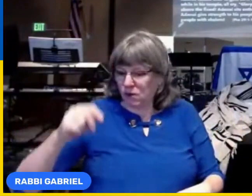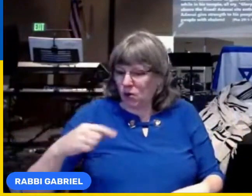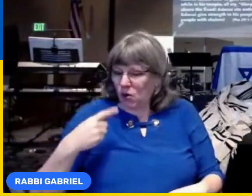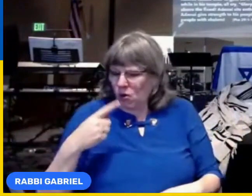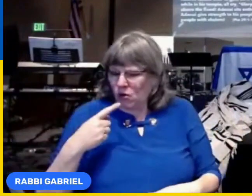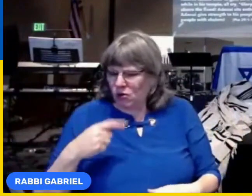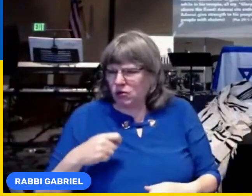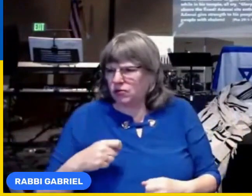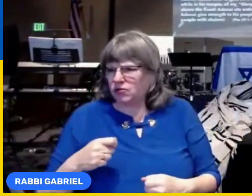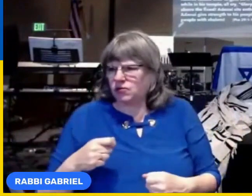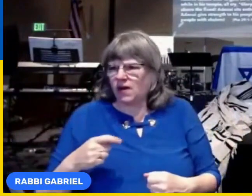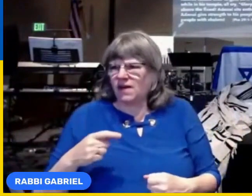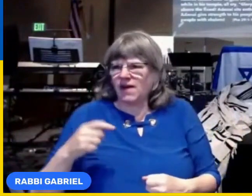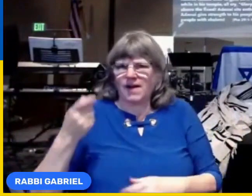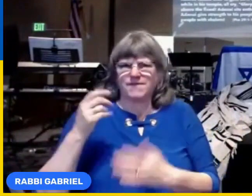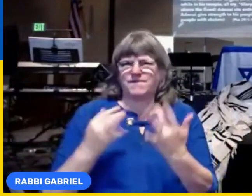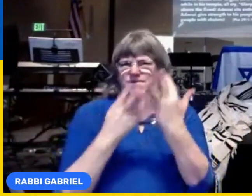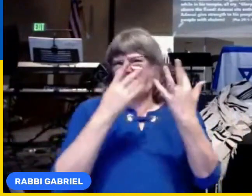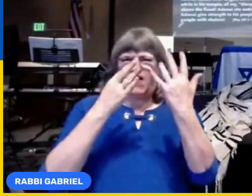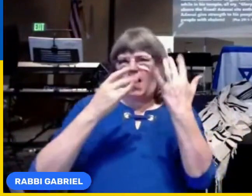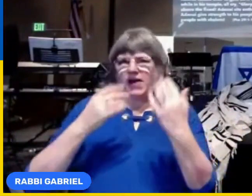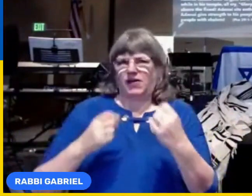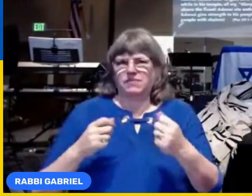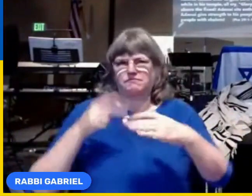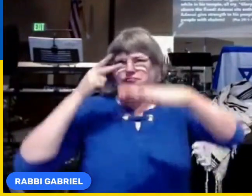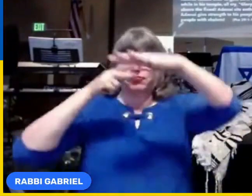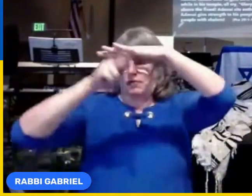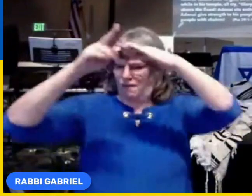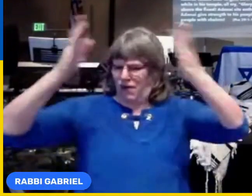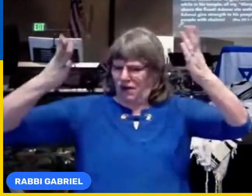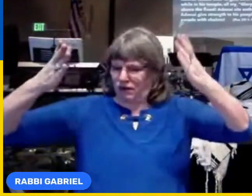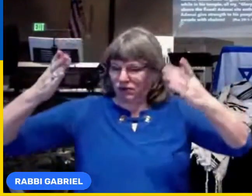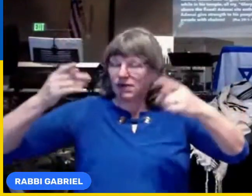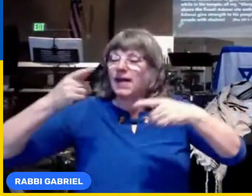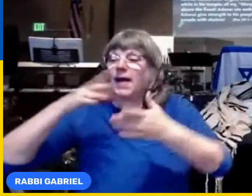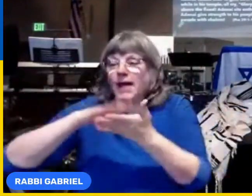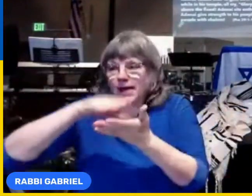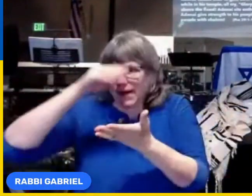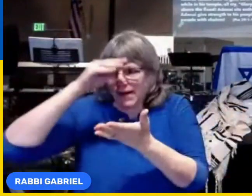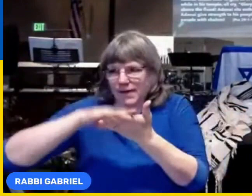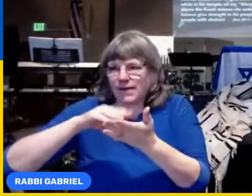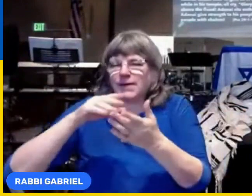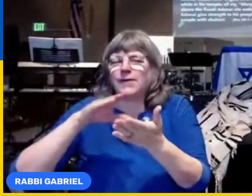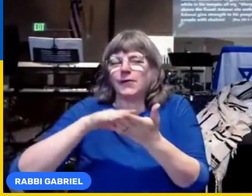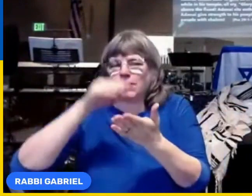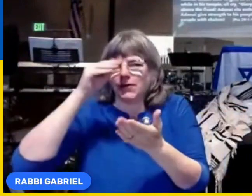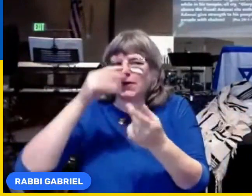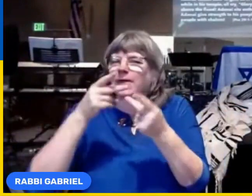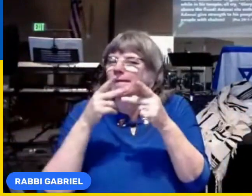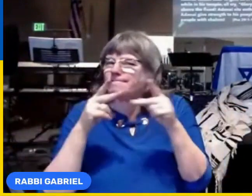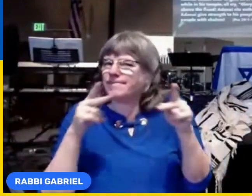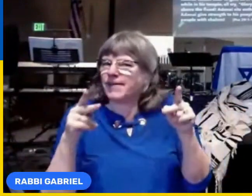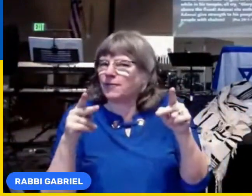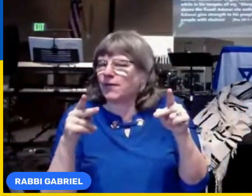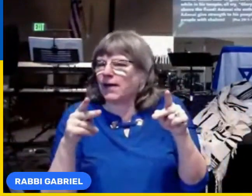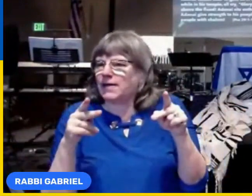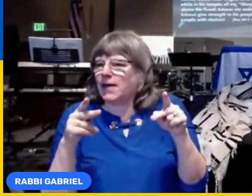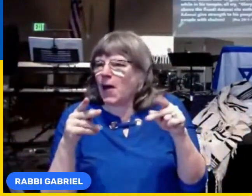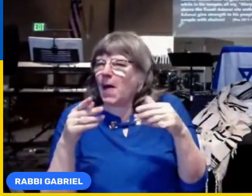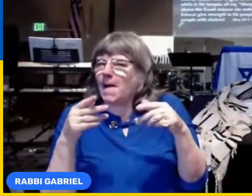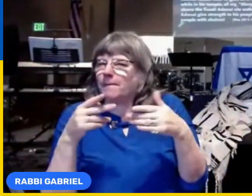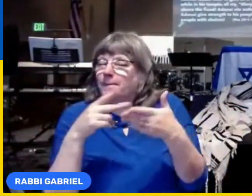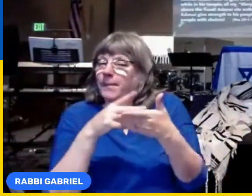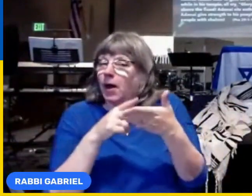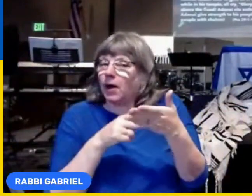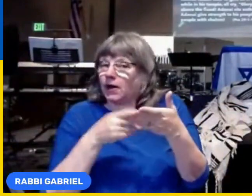prophet, needed to learn a different side of the voice of Hashem. So he went to the